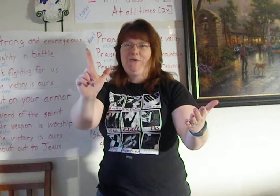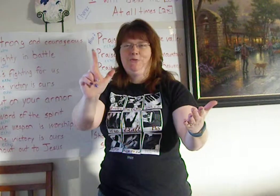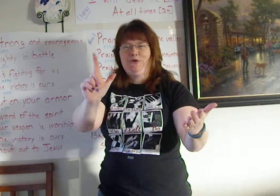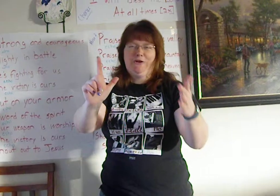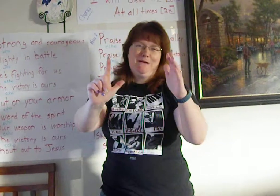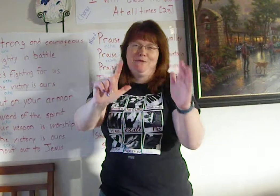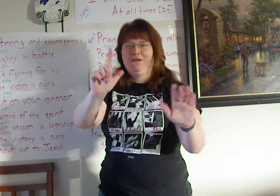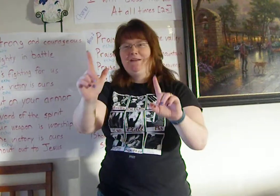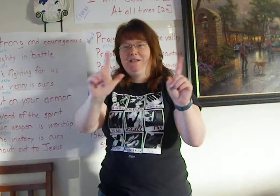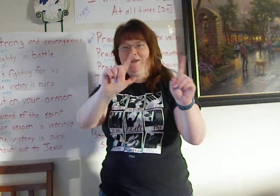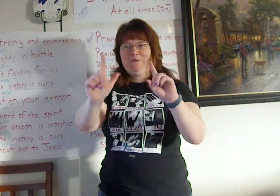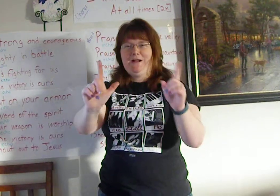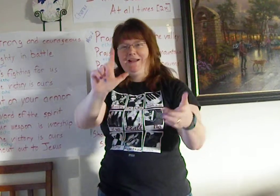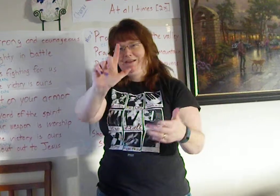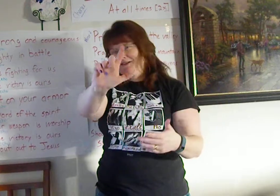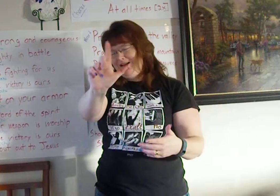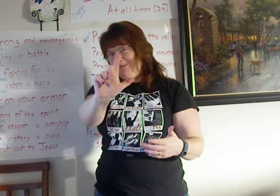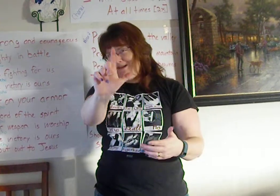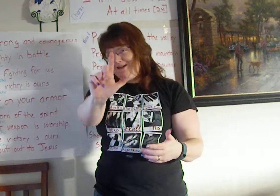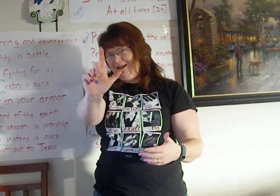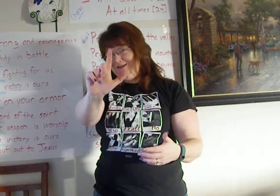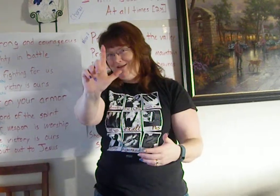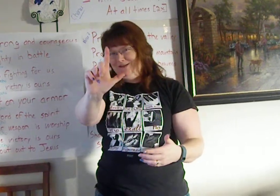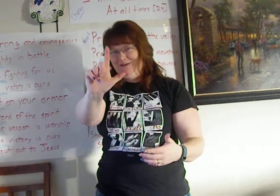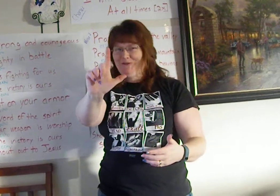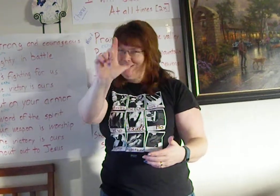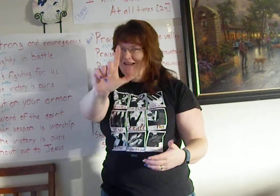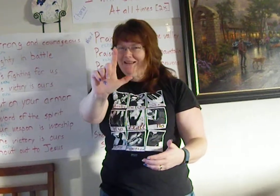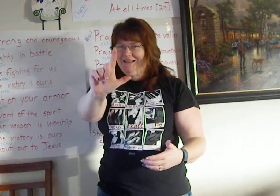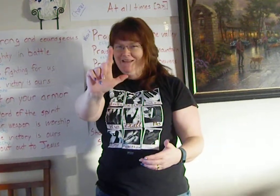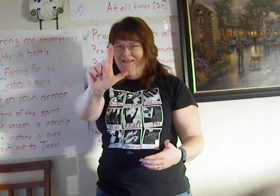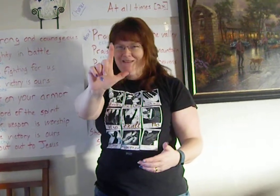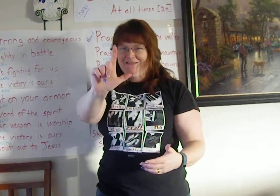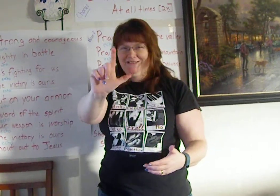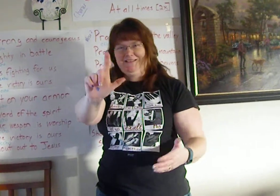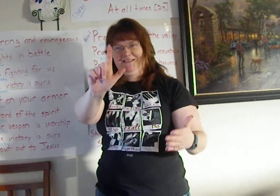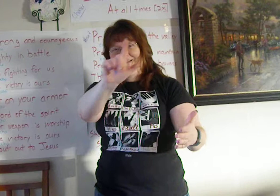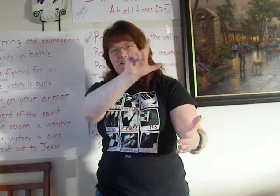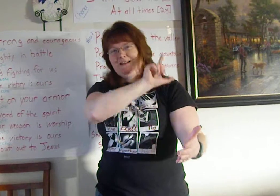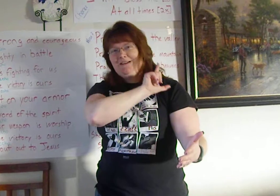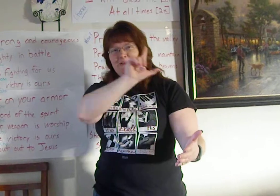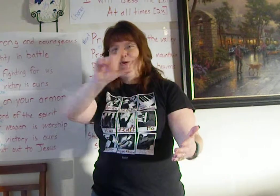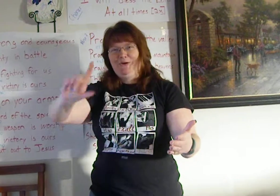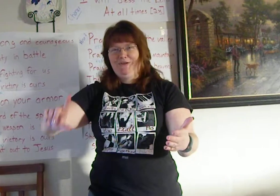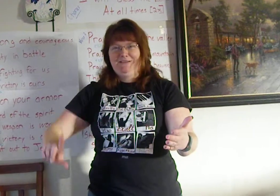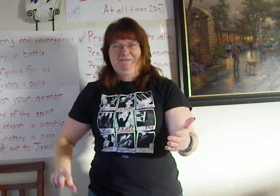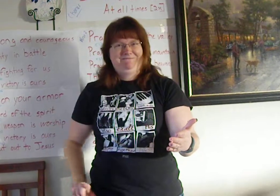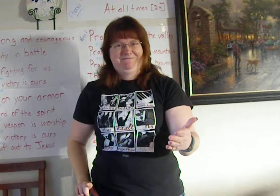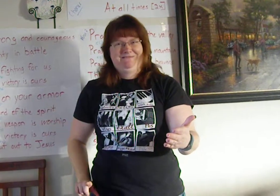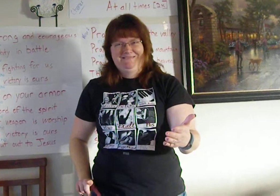If you try to remember the left hand to the right hand thing, it makes the L. So L, Lord,